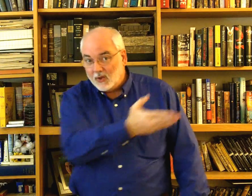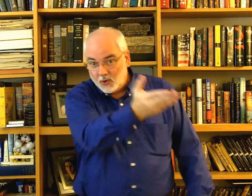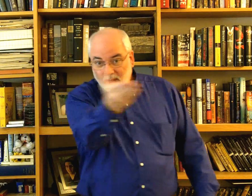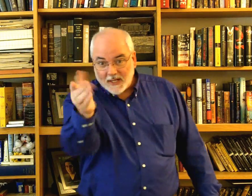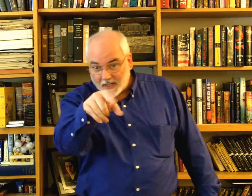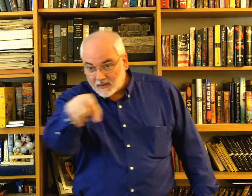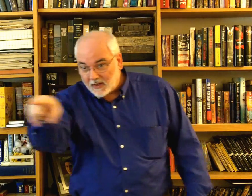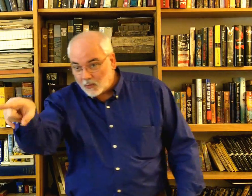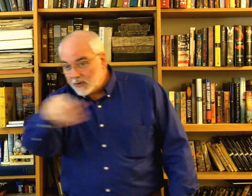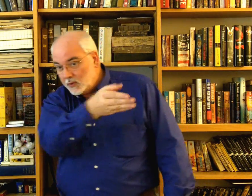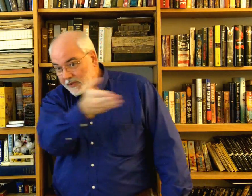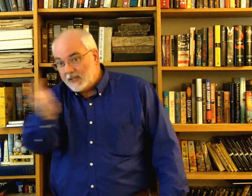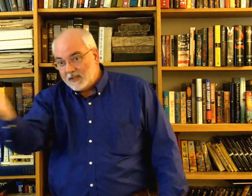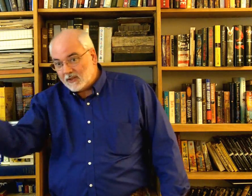you guys out there, the ones who sing in this song,